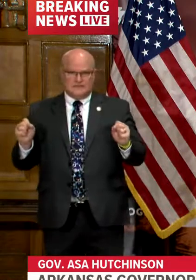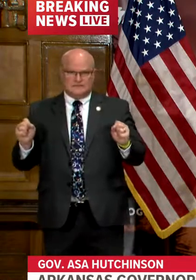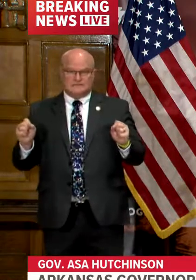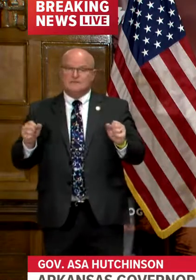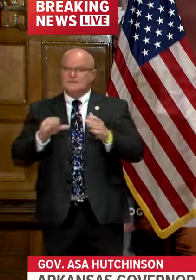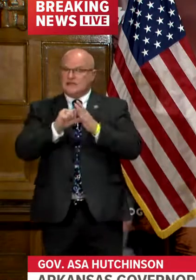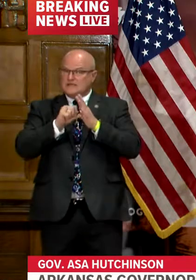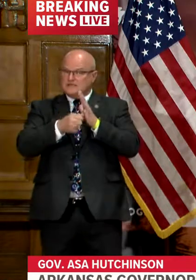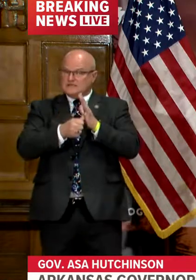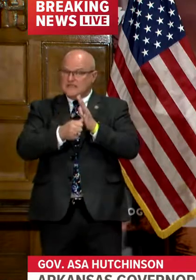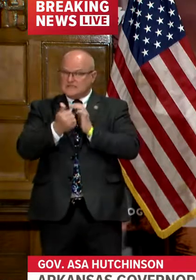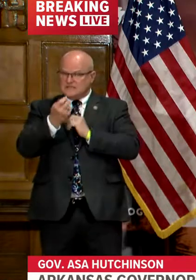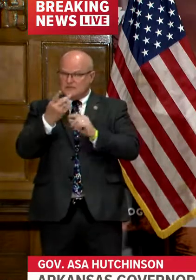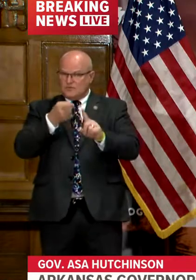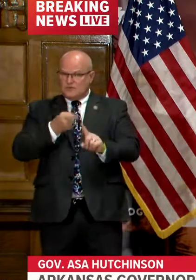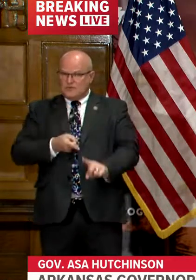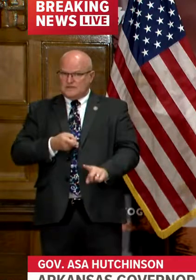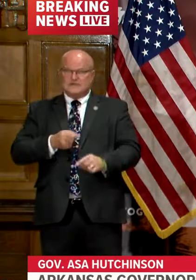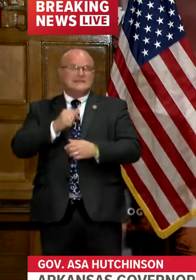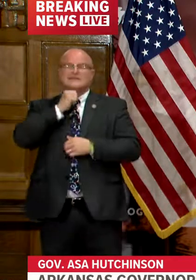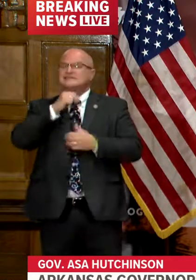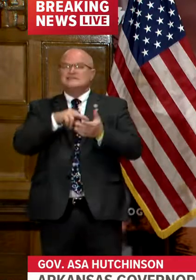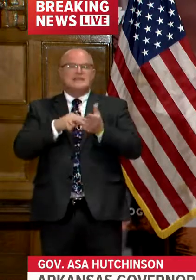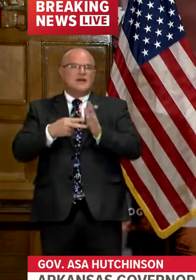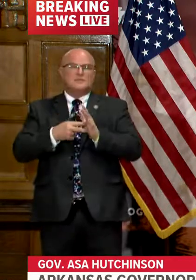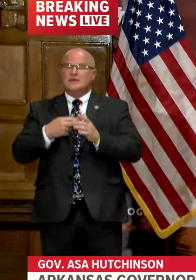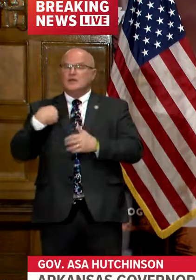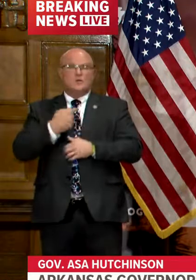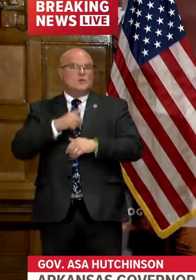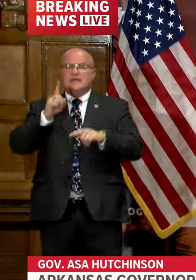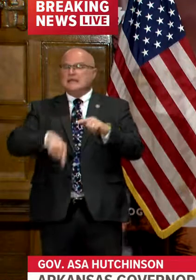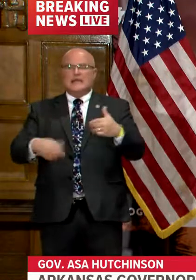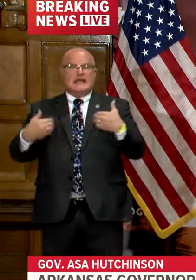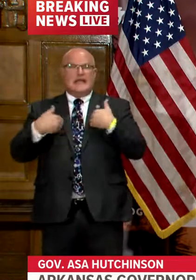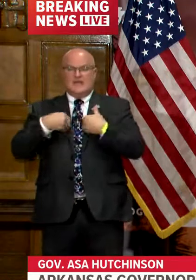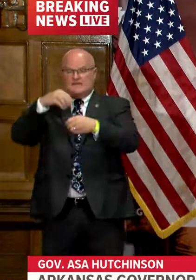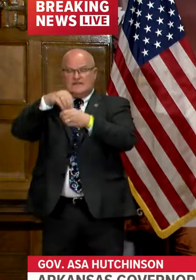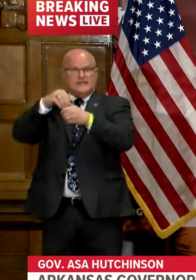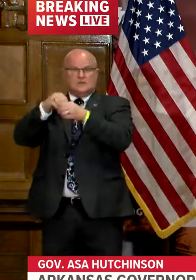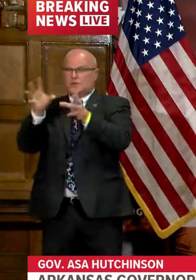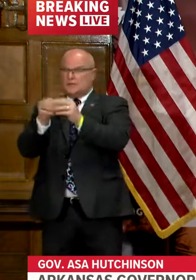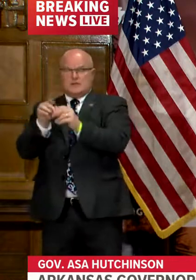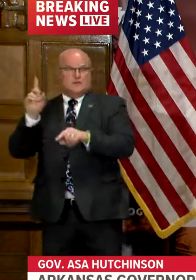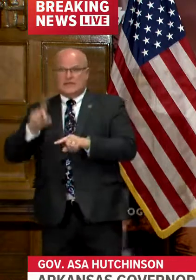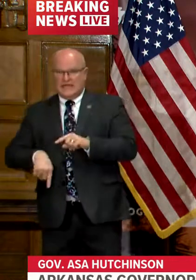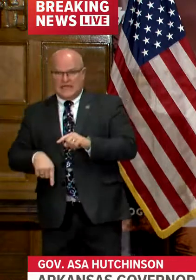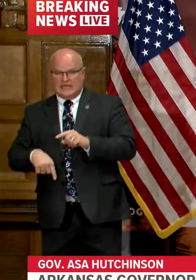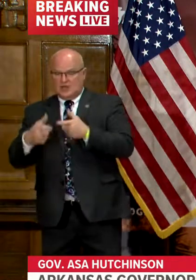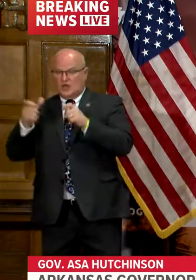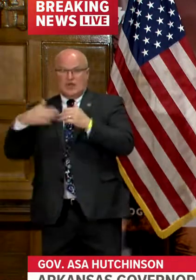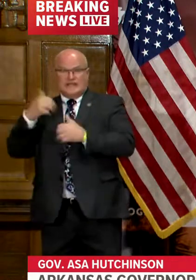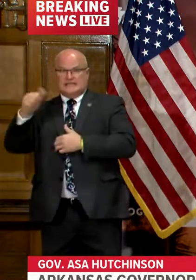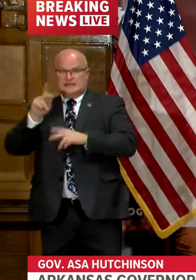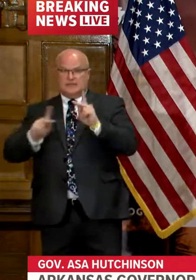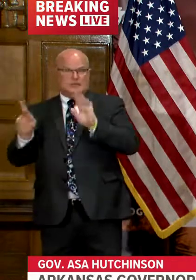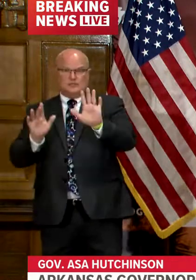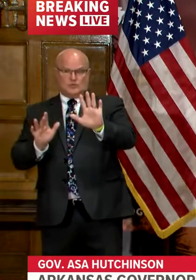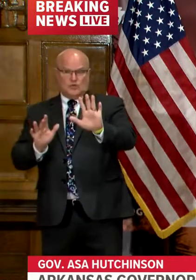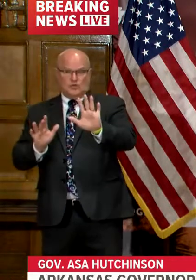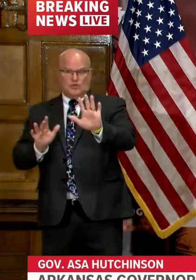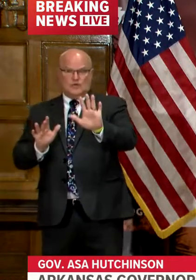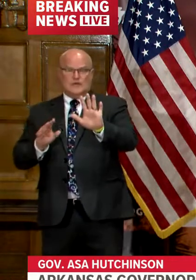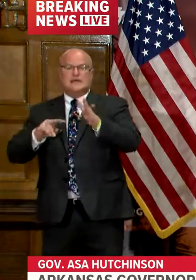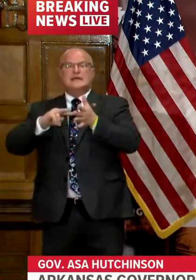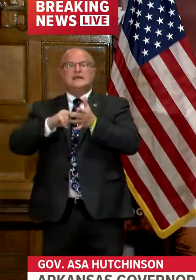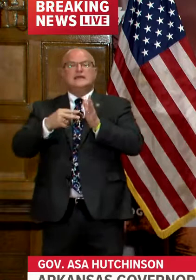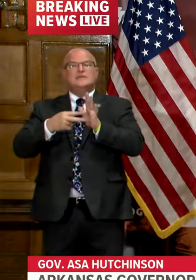me emphasize a couple points. This does not mean that we can't have indoor venues that's larger than 10 people. It just